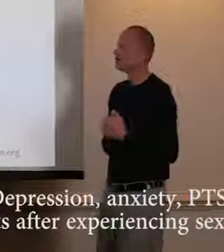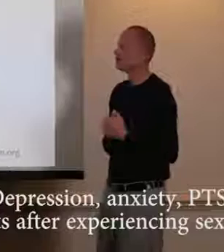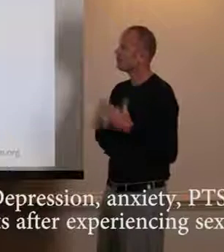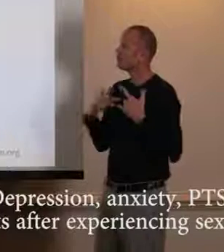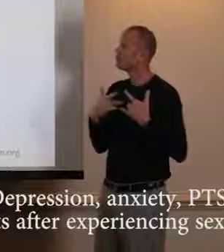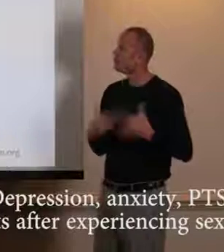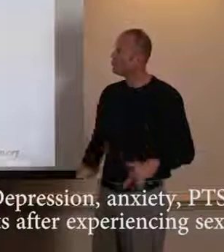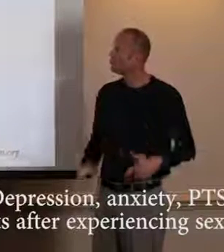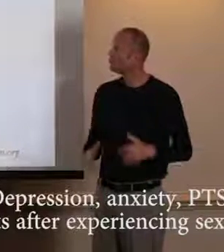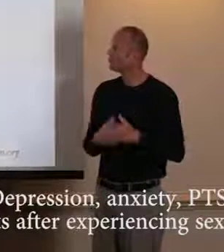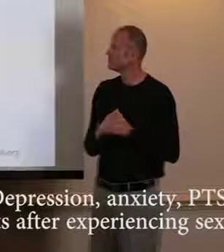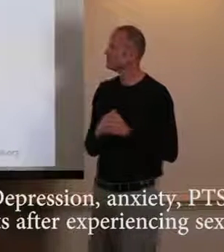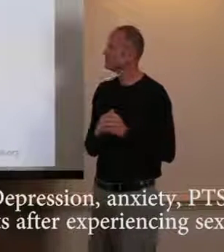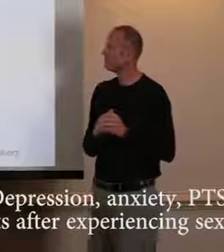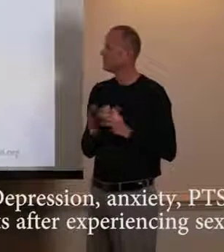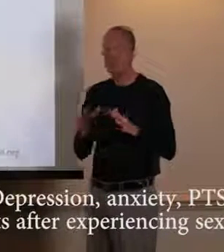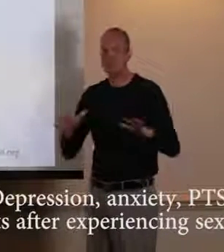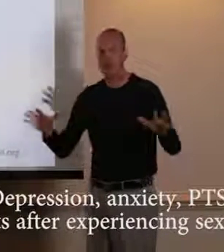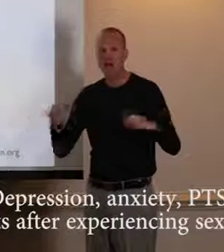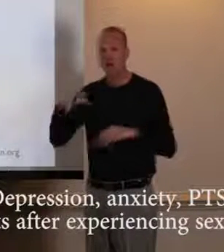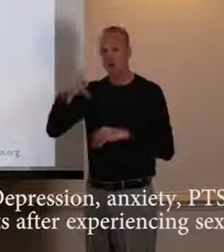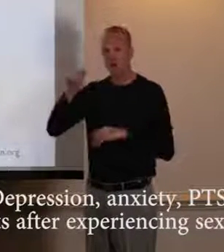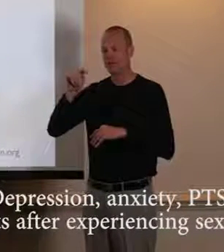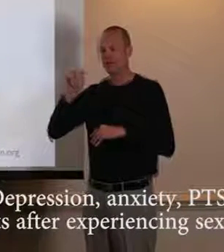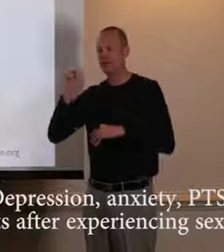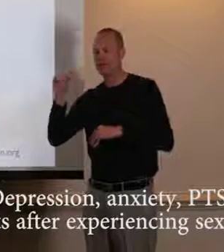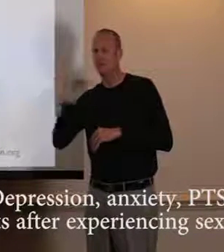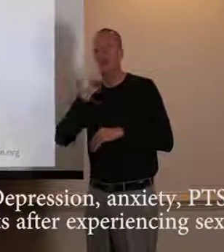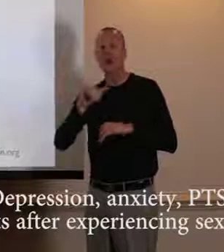anxiety, PTSD, those are very common results of,